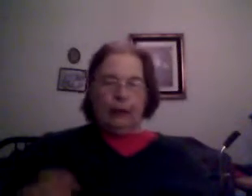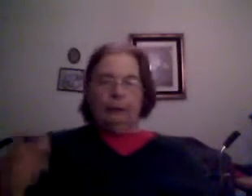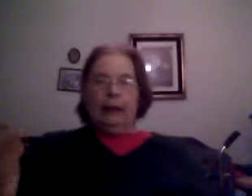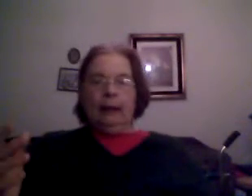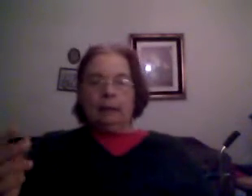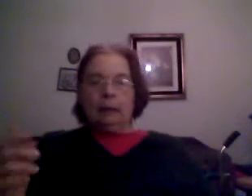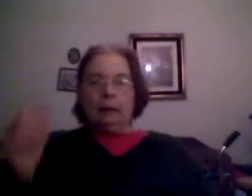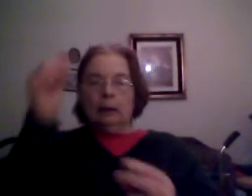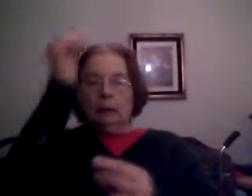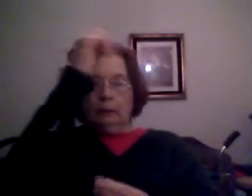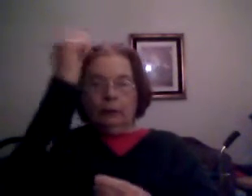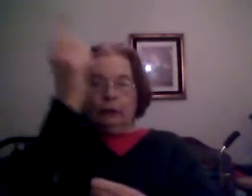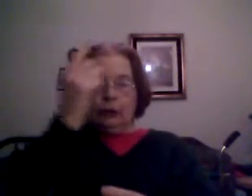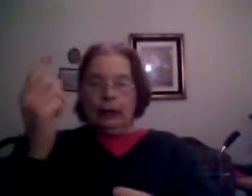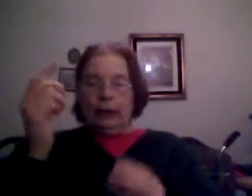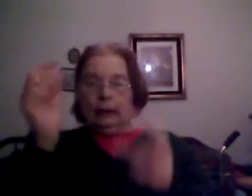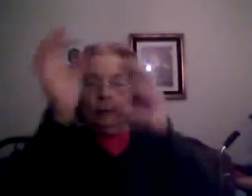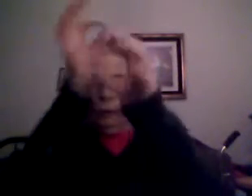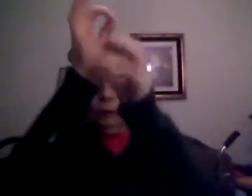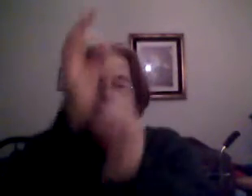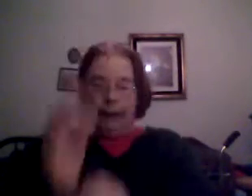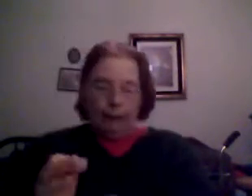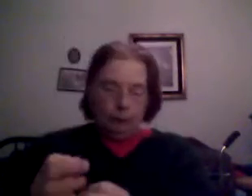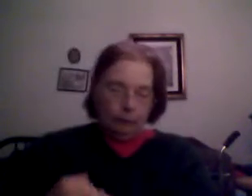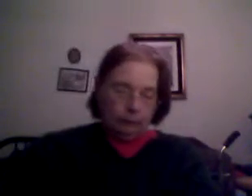Describe an object with a chain or cable